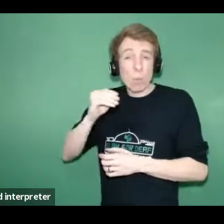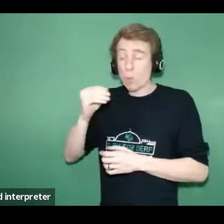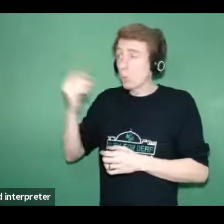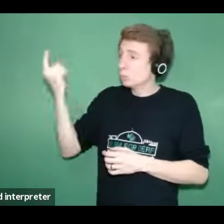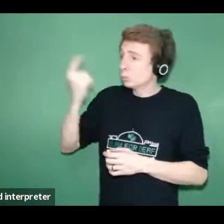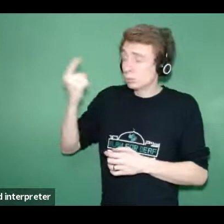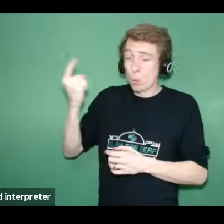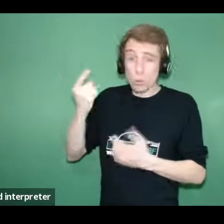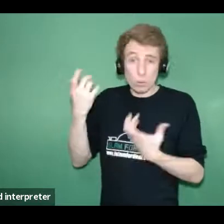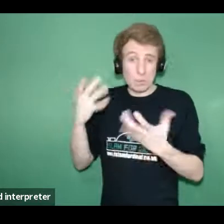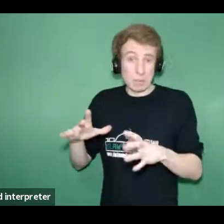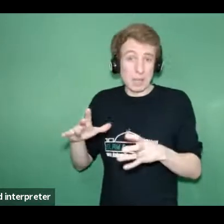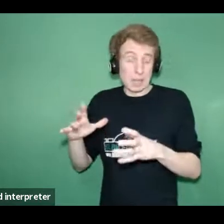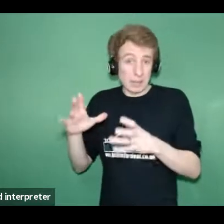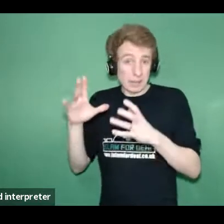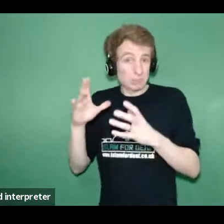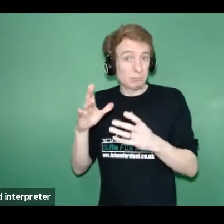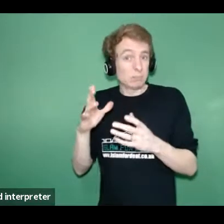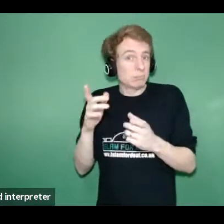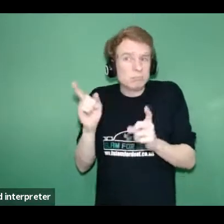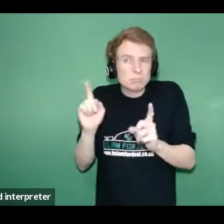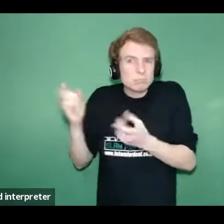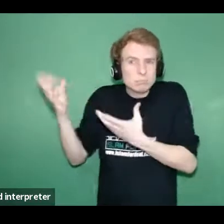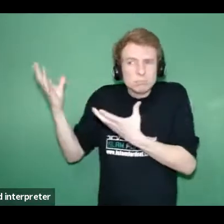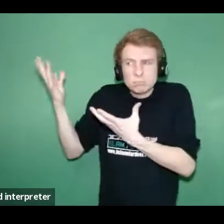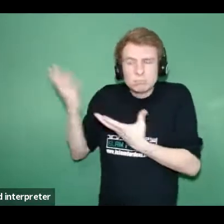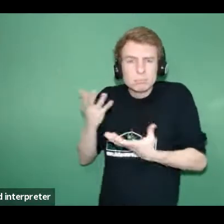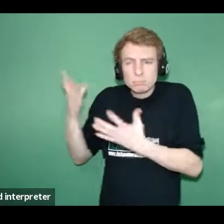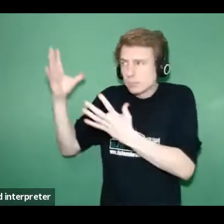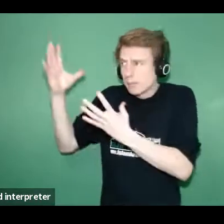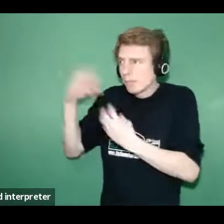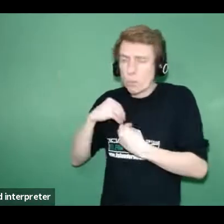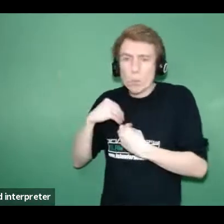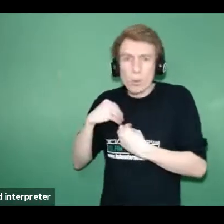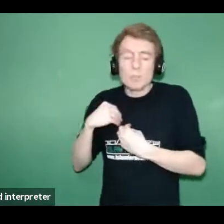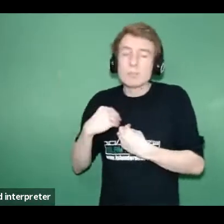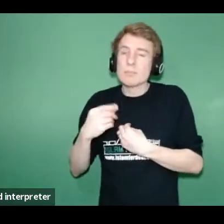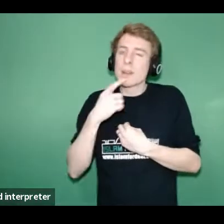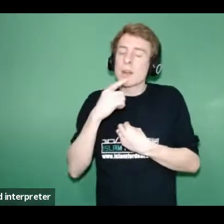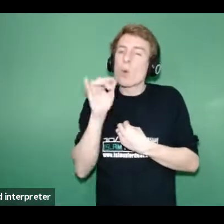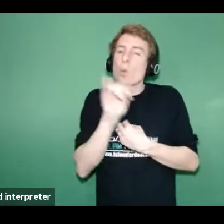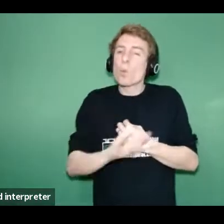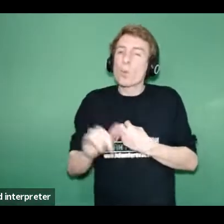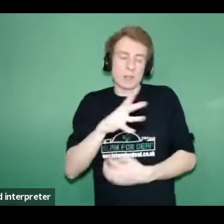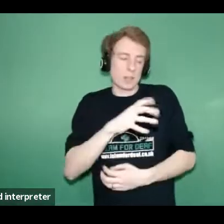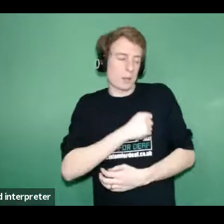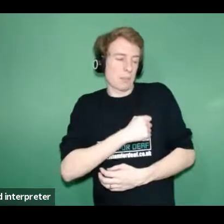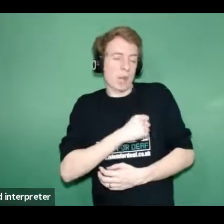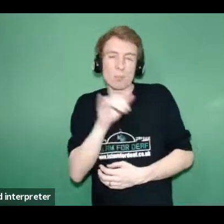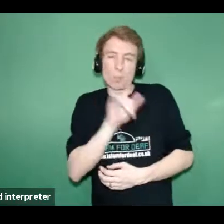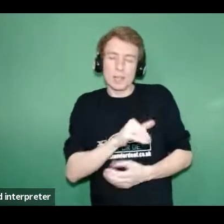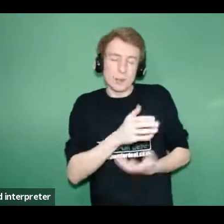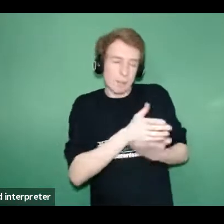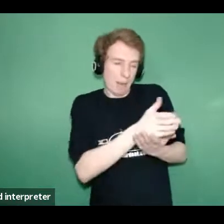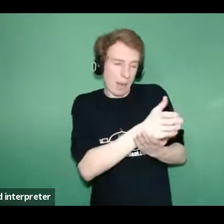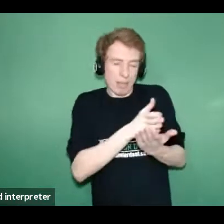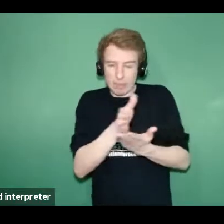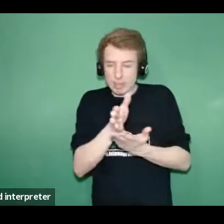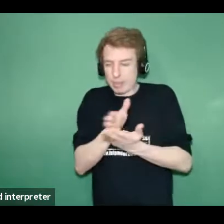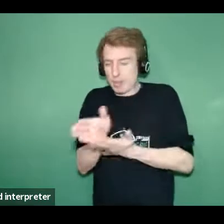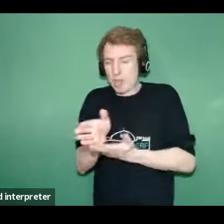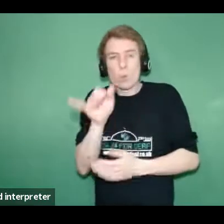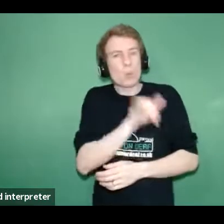of faith that brings about or that results in happiness. And He sent to us and He sent